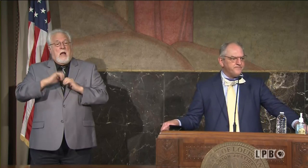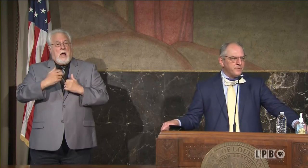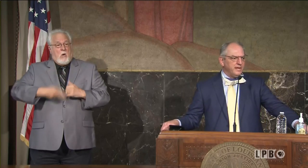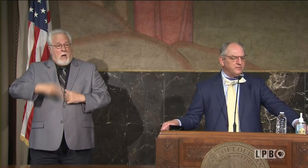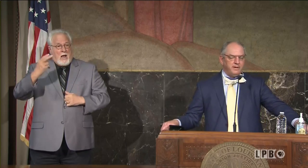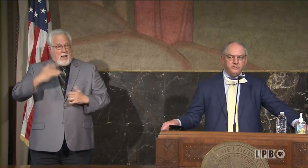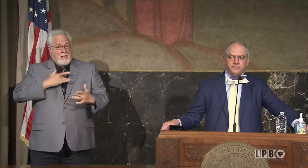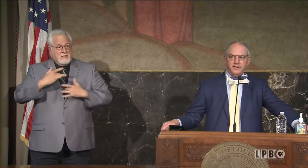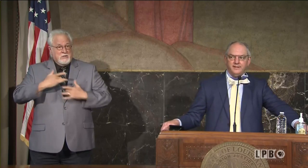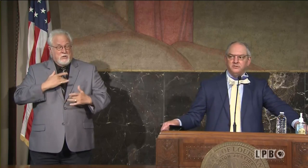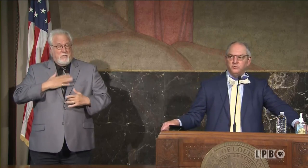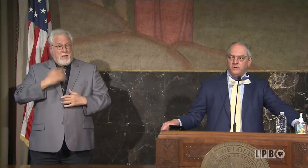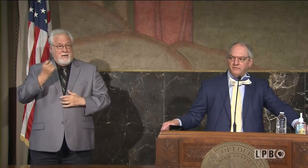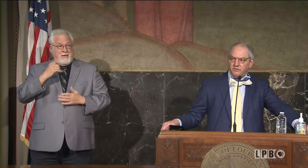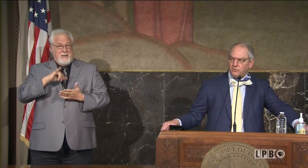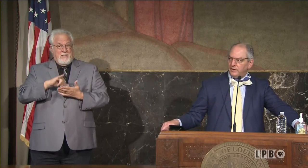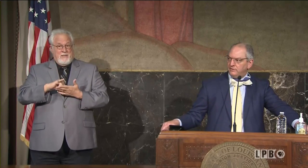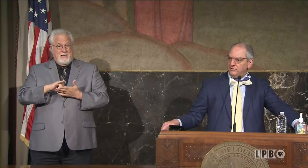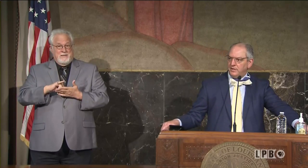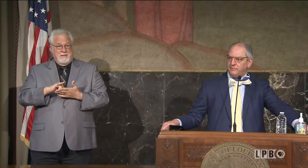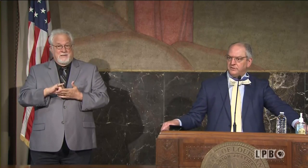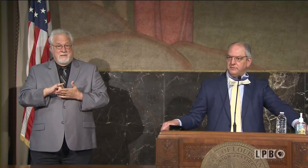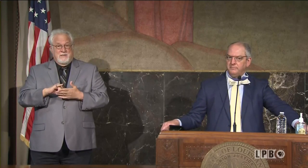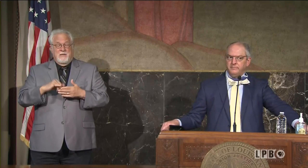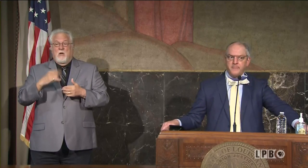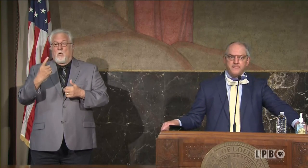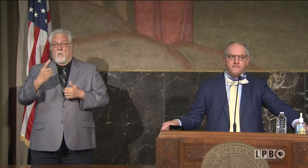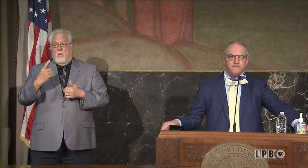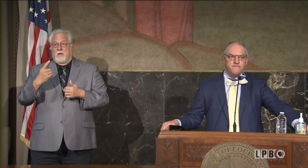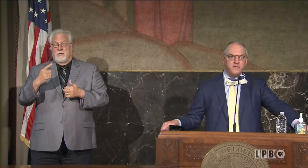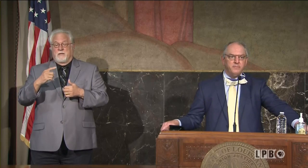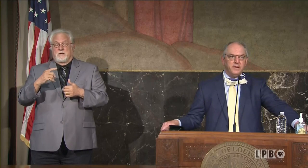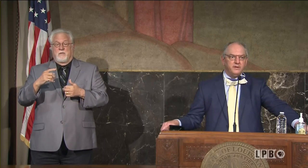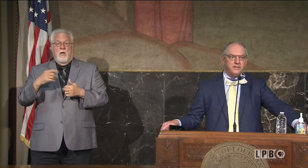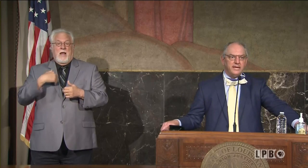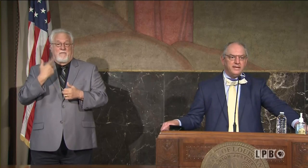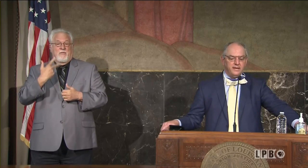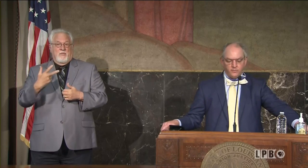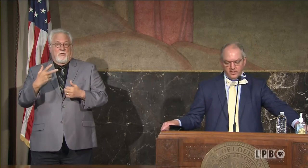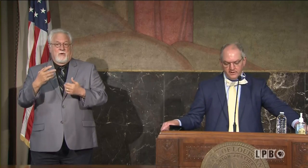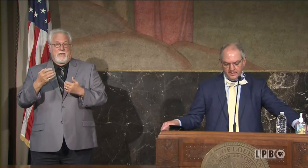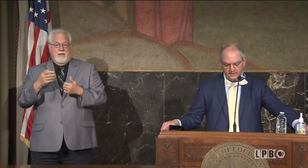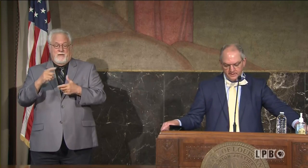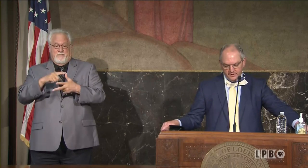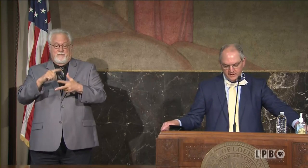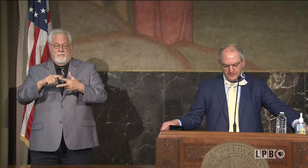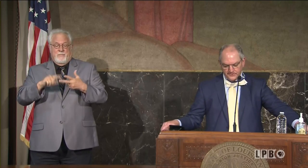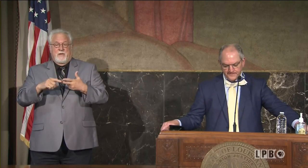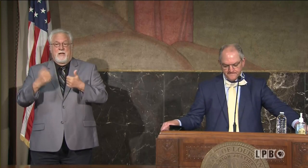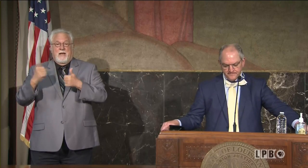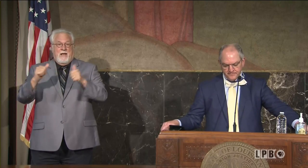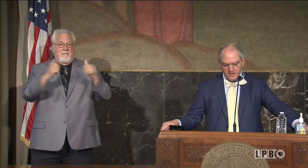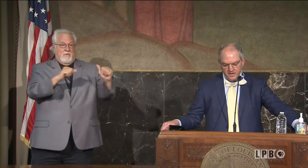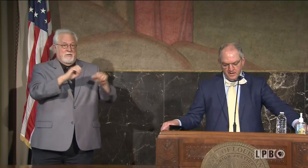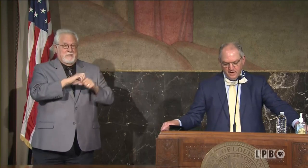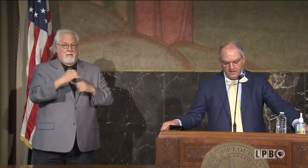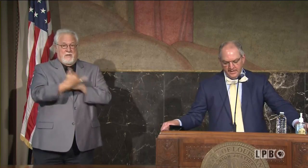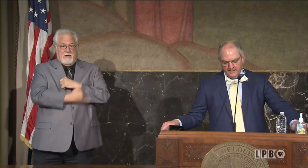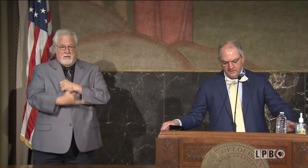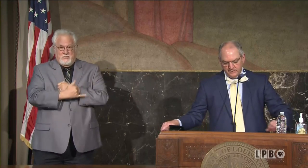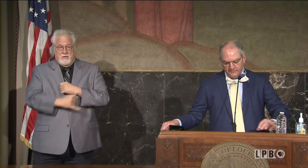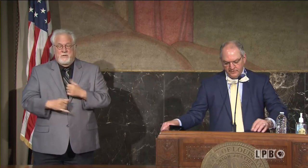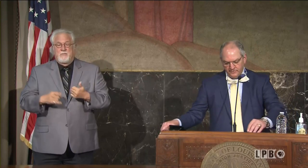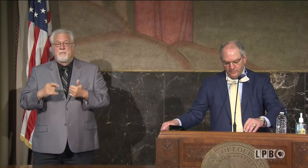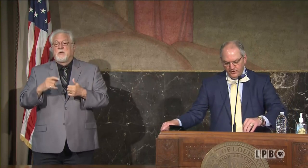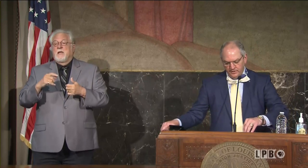country, it's my understanding this is one of 3 such efforts being undertaken anywhere in the country.